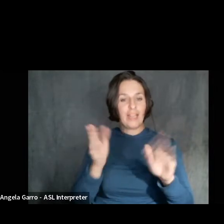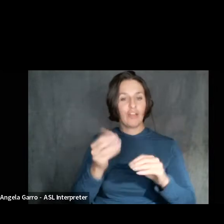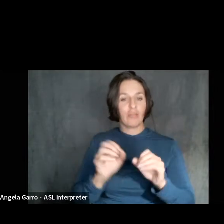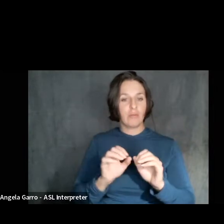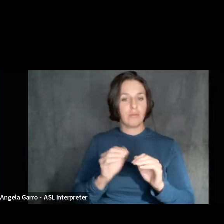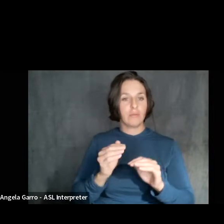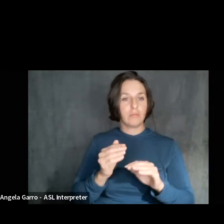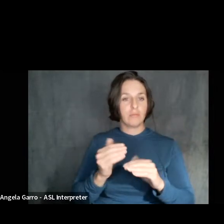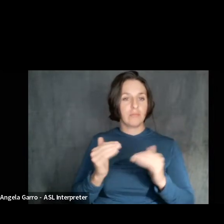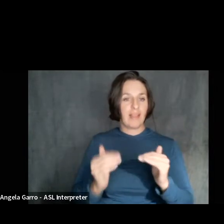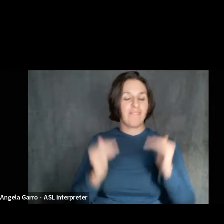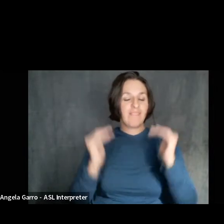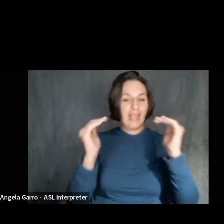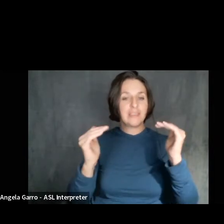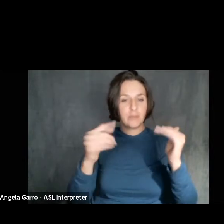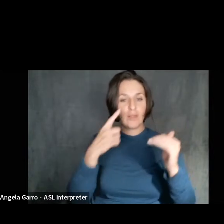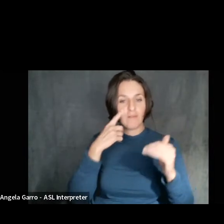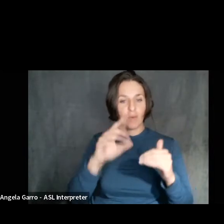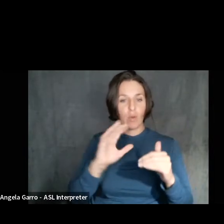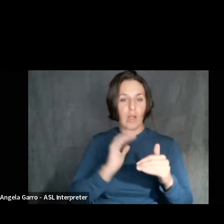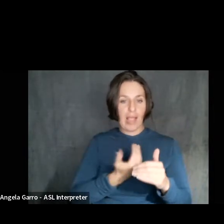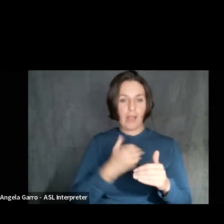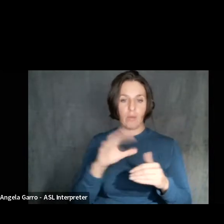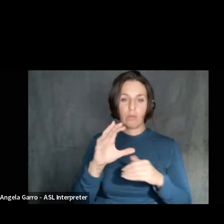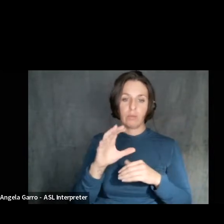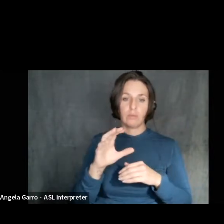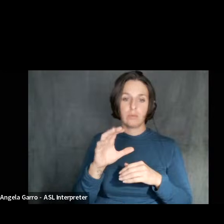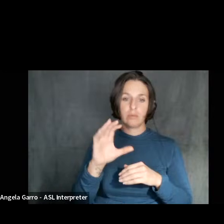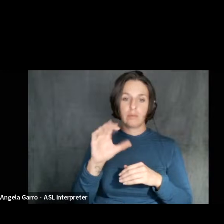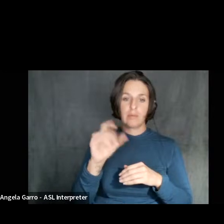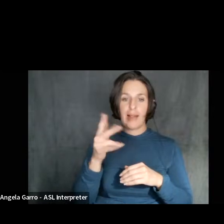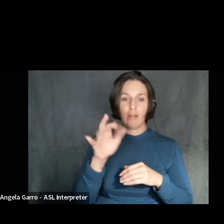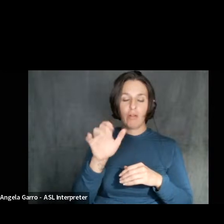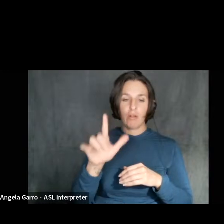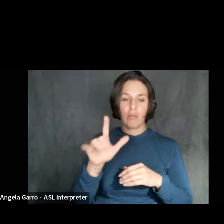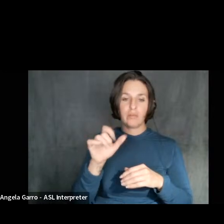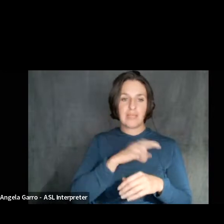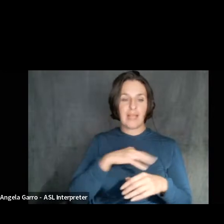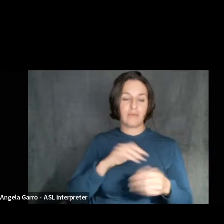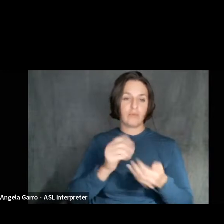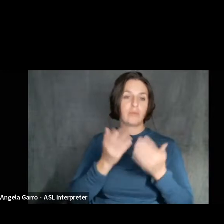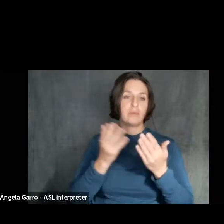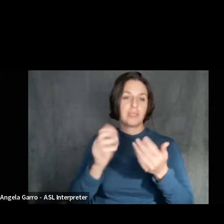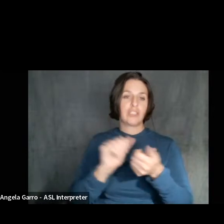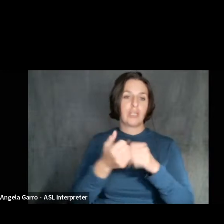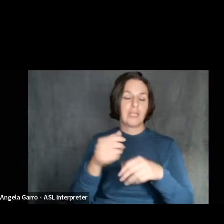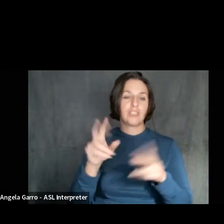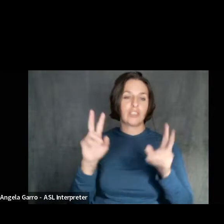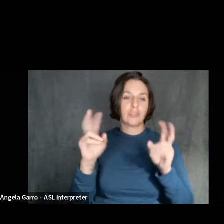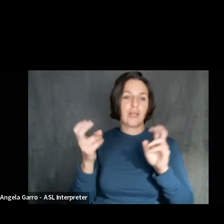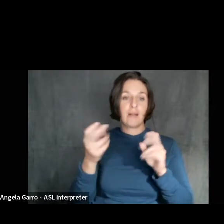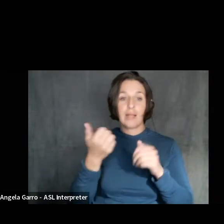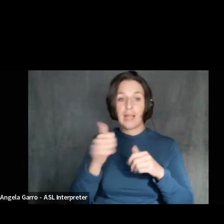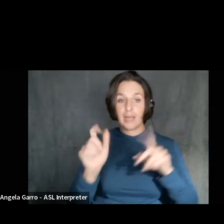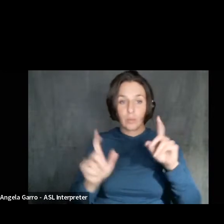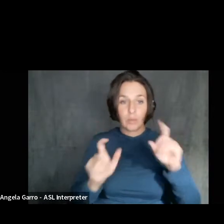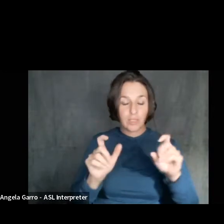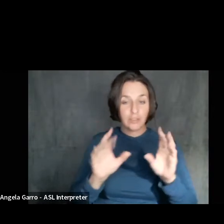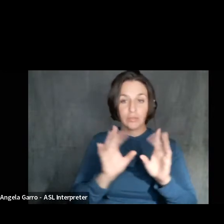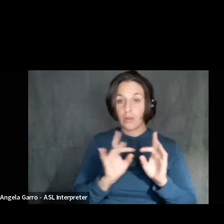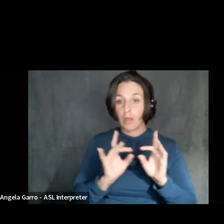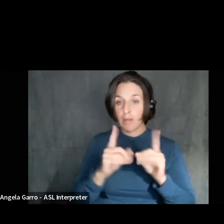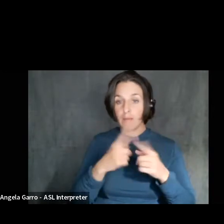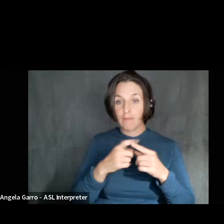staff. So we Great. recommend the change in title. Thank you. Okay, any questions or comments from the board?